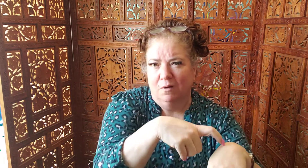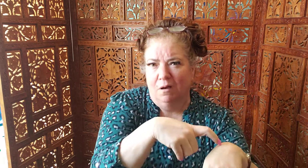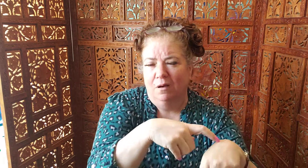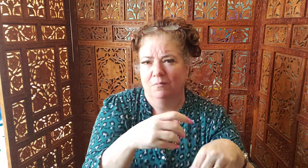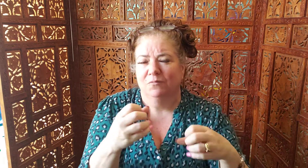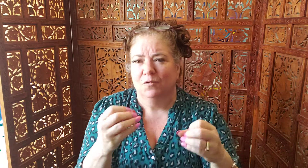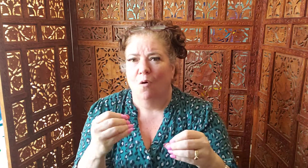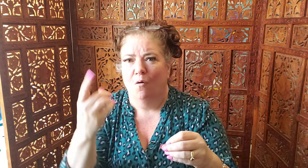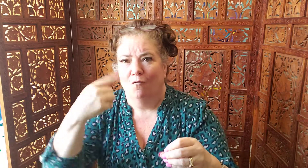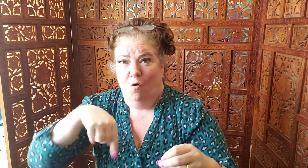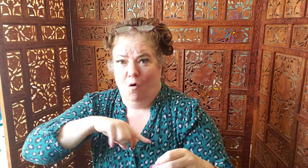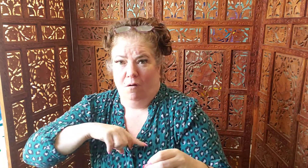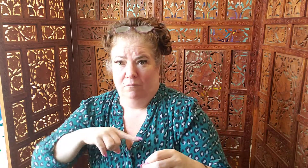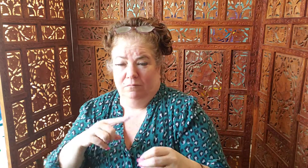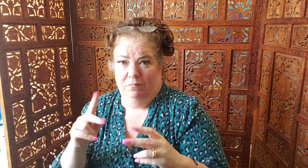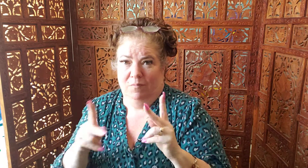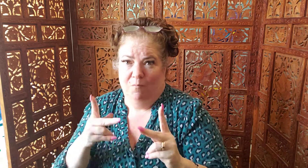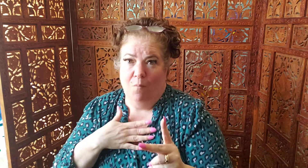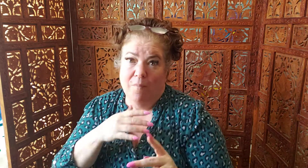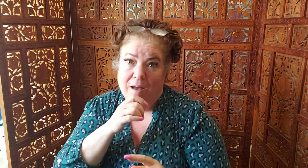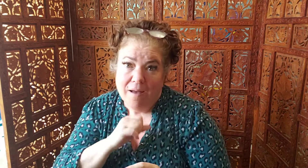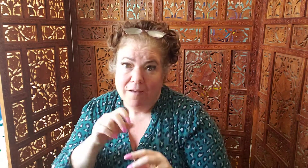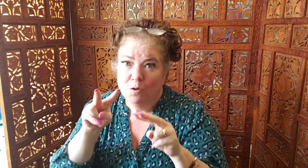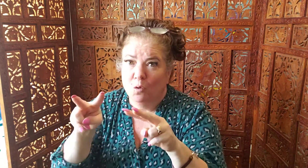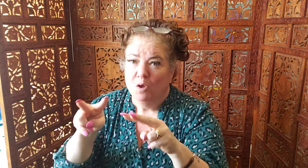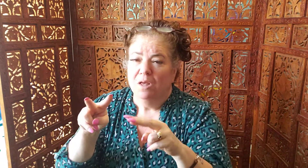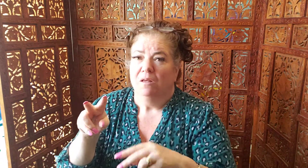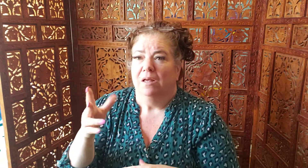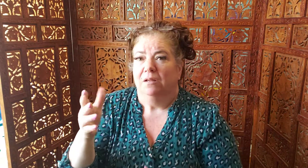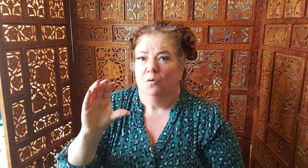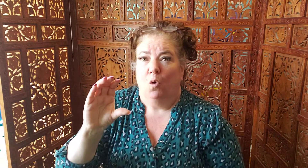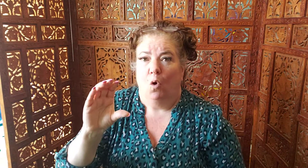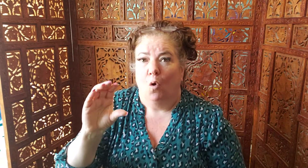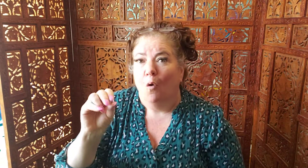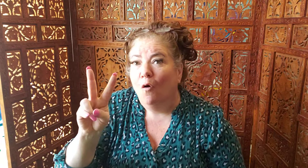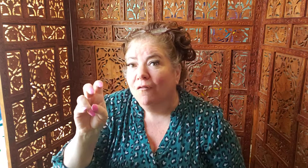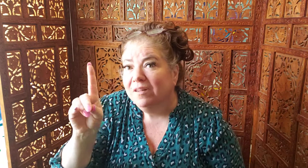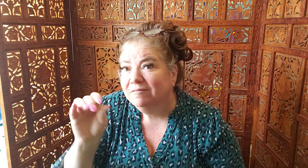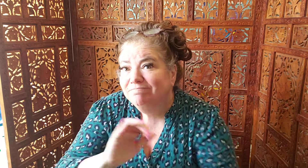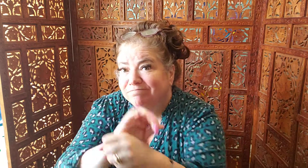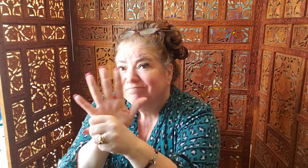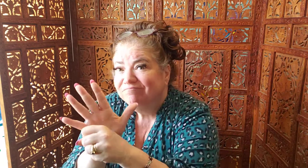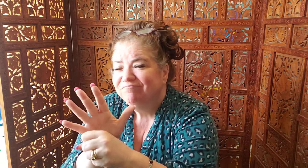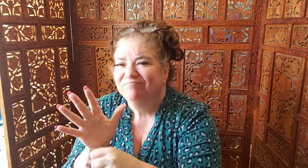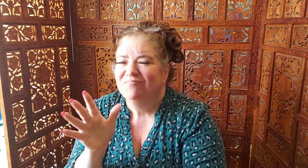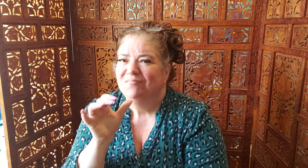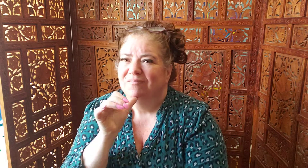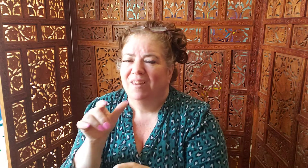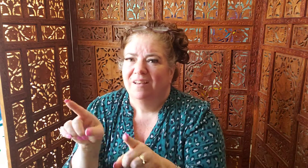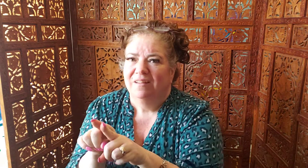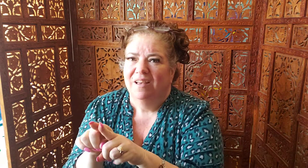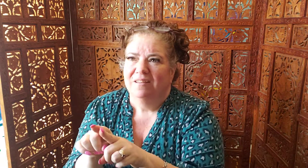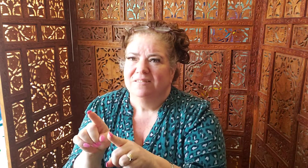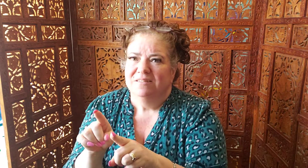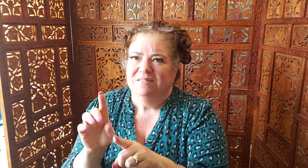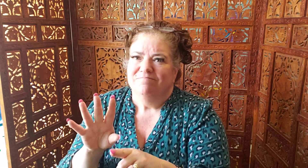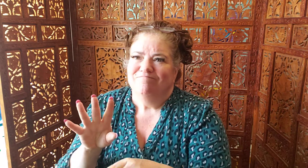You start to think of the people who might have become famous, like a dancer like Tim Scott, who was just a brilliant